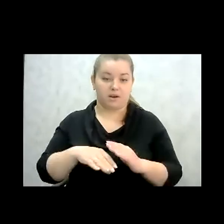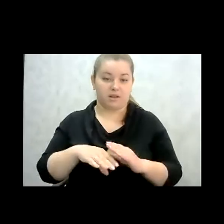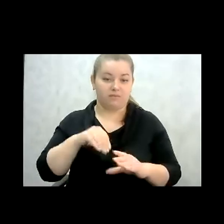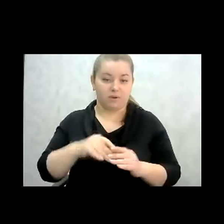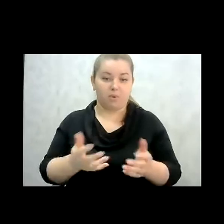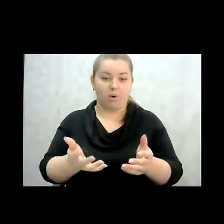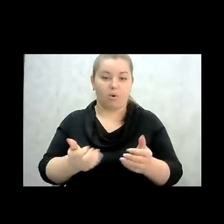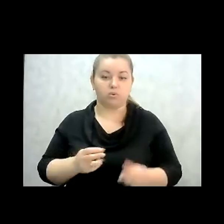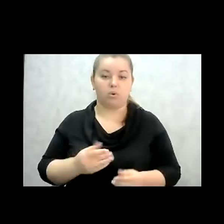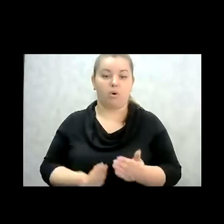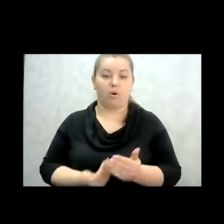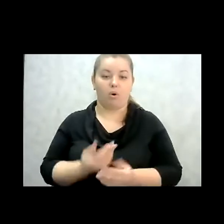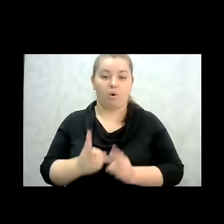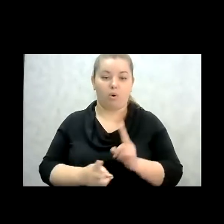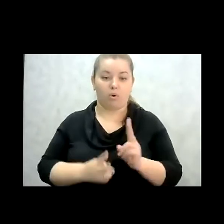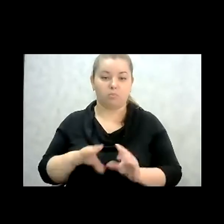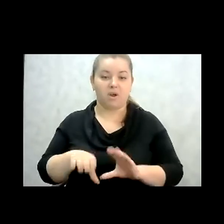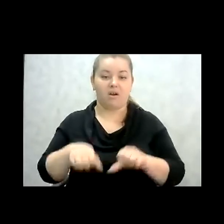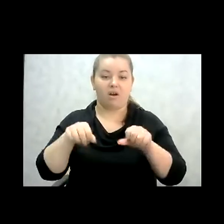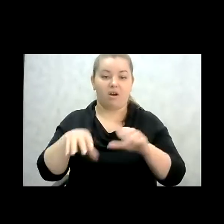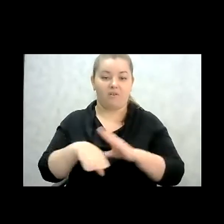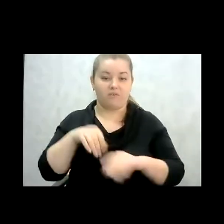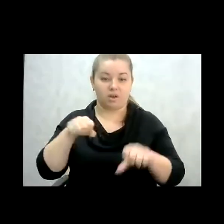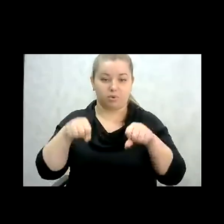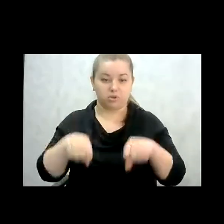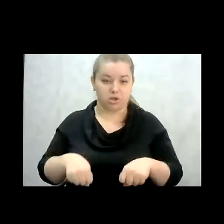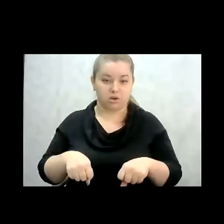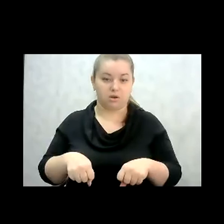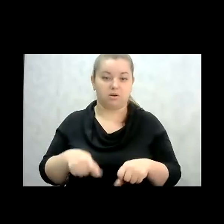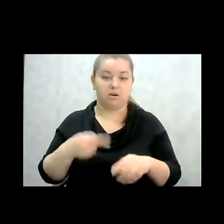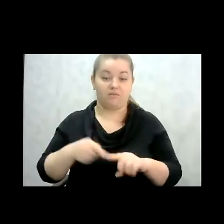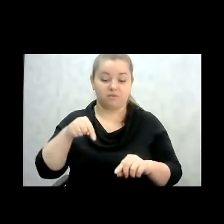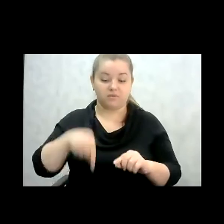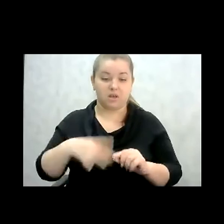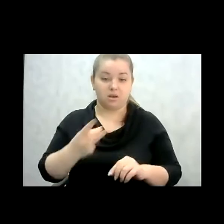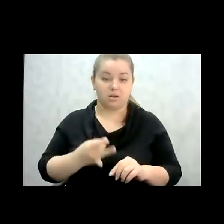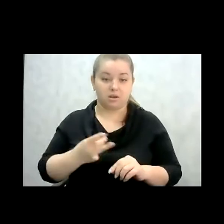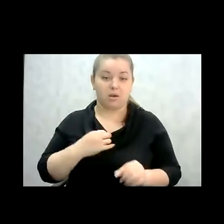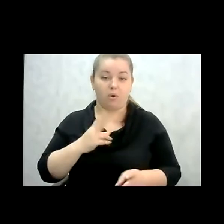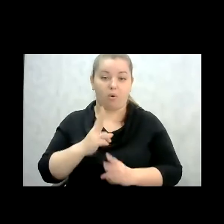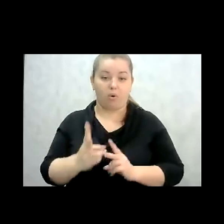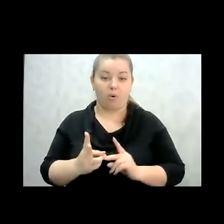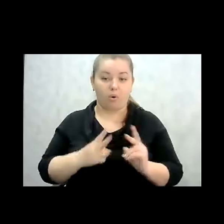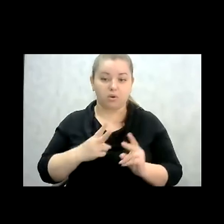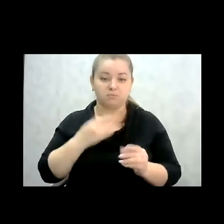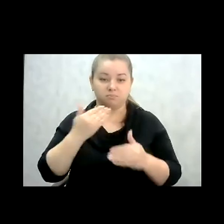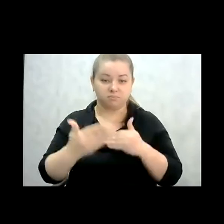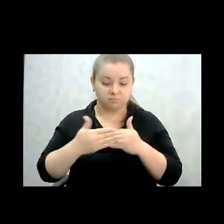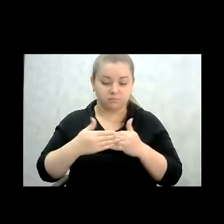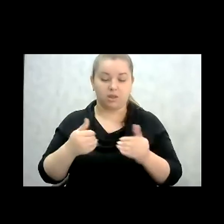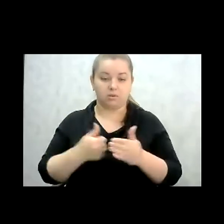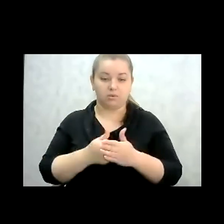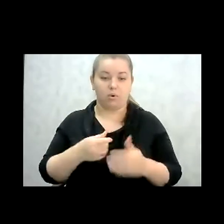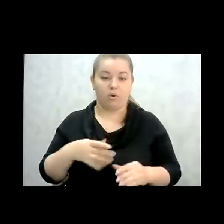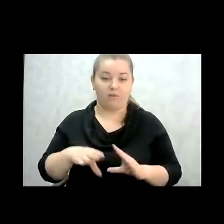Prior to these elections, the rules of the game were changed again right before